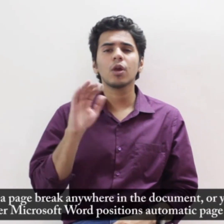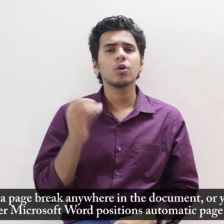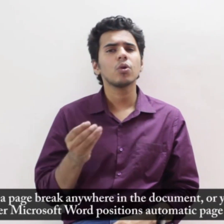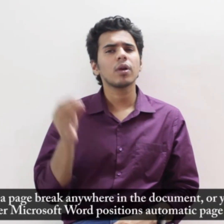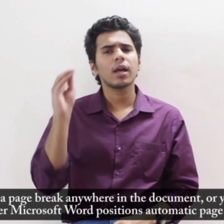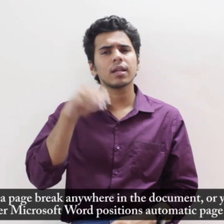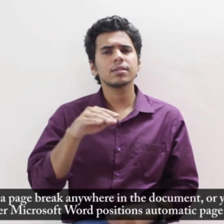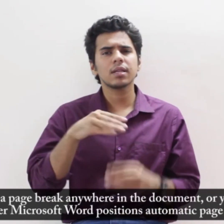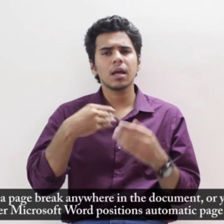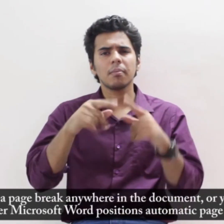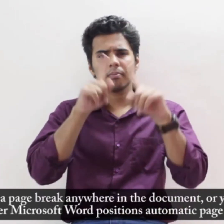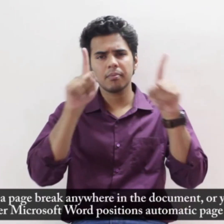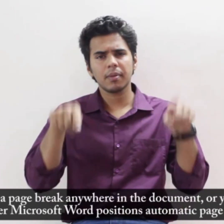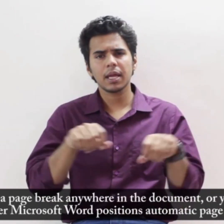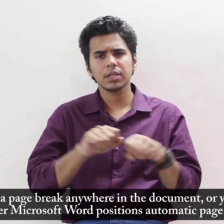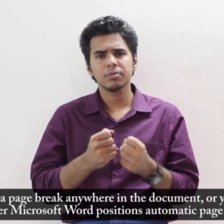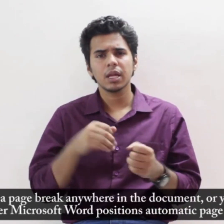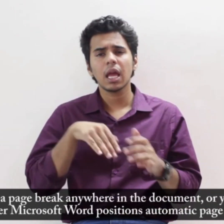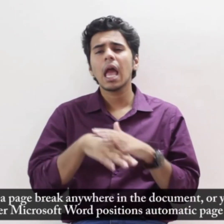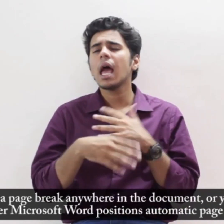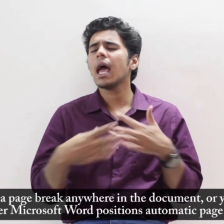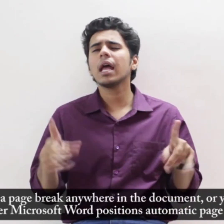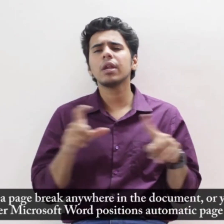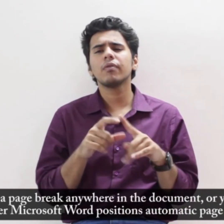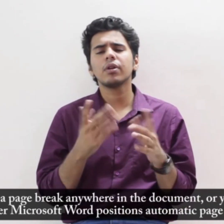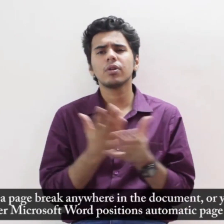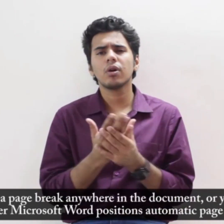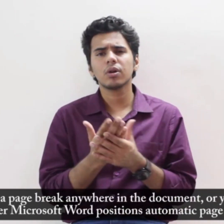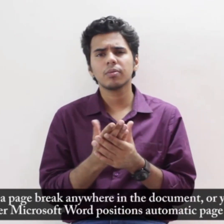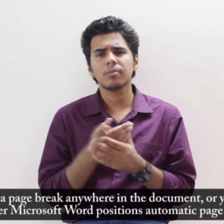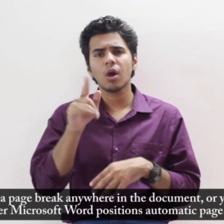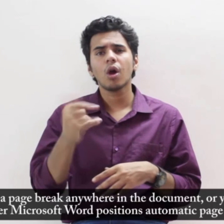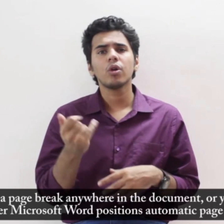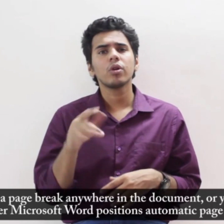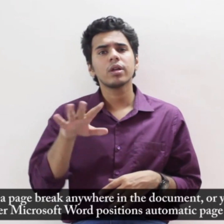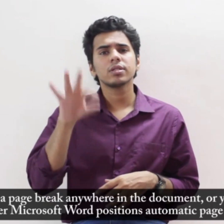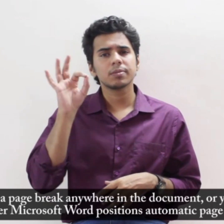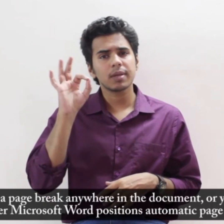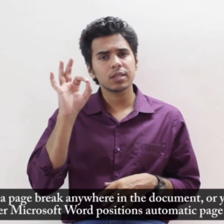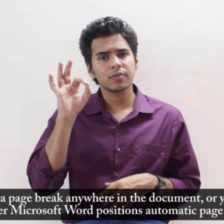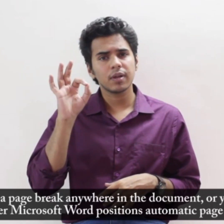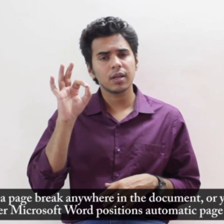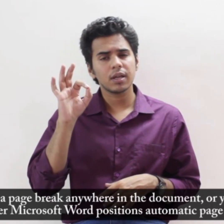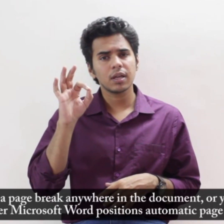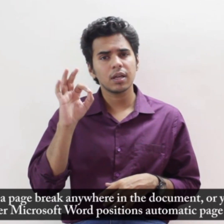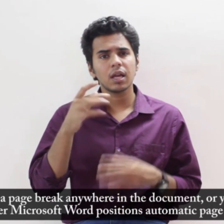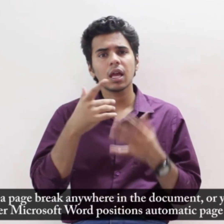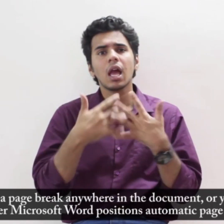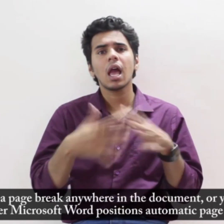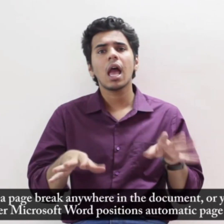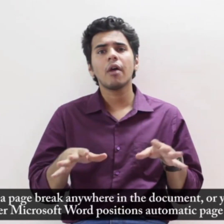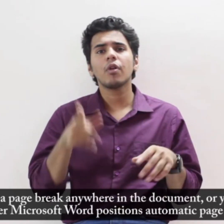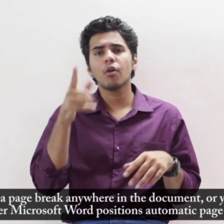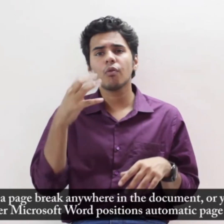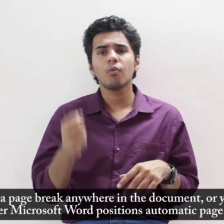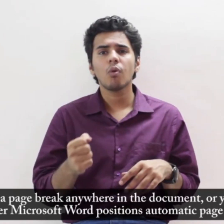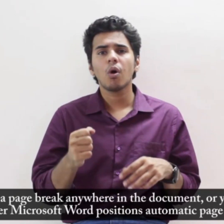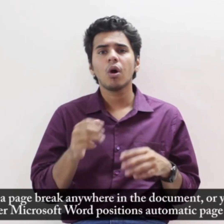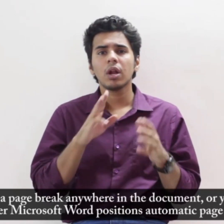You can insert a page break anywhere in the document, or you can specify wherever Microsoft Word positions automatic